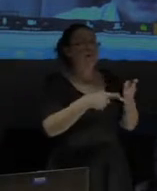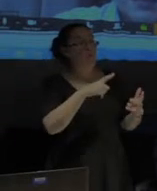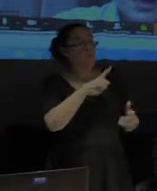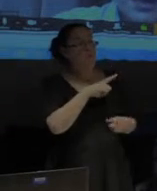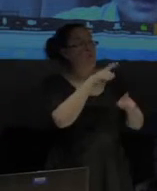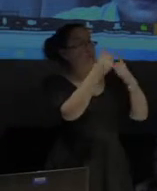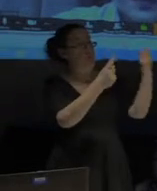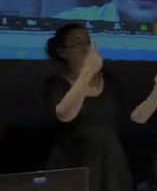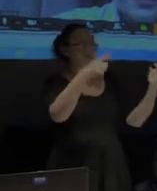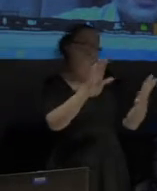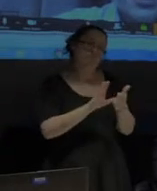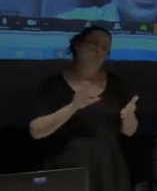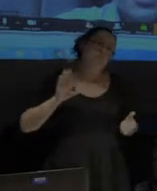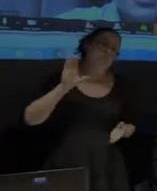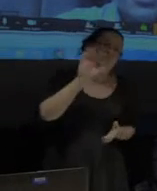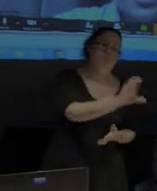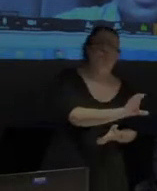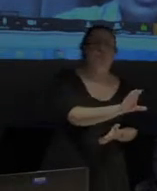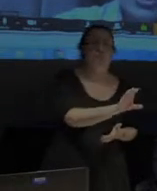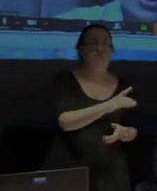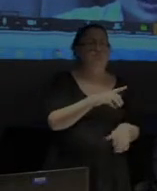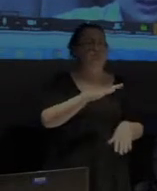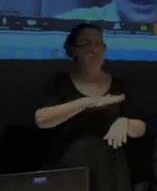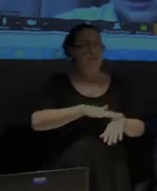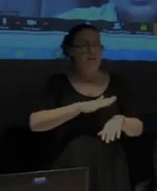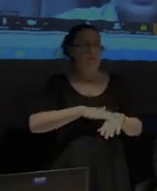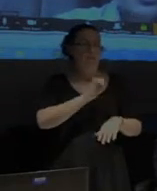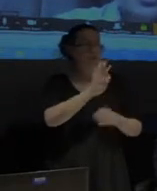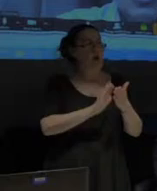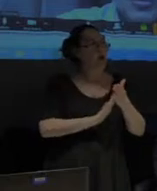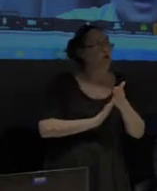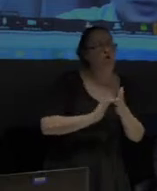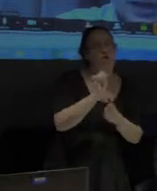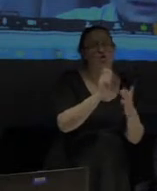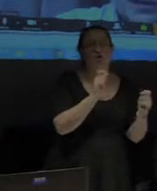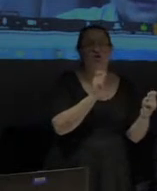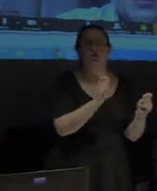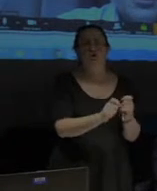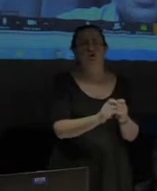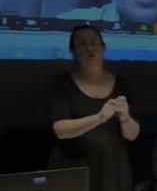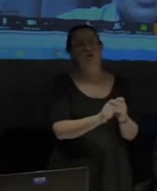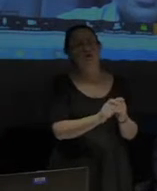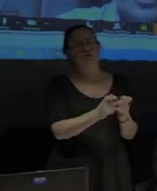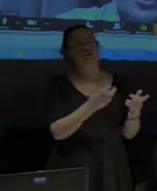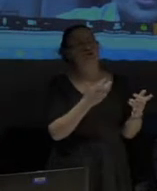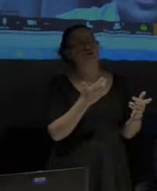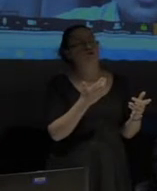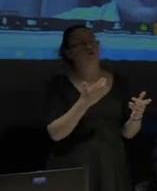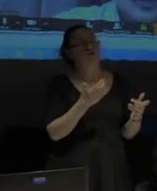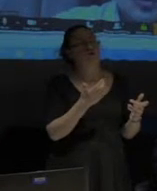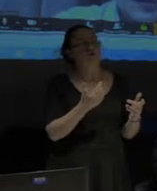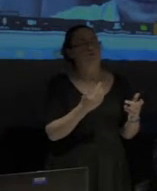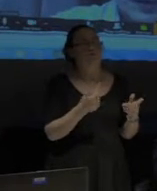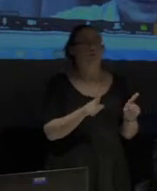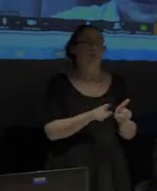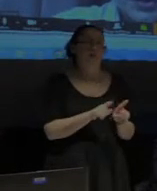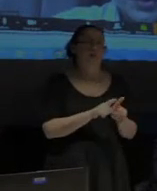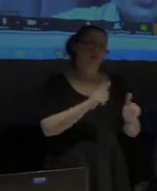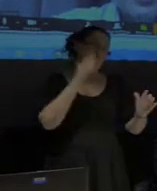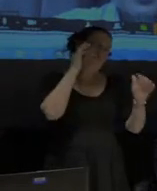time, money and effort in changing their cultures, recreating a new philosophy